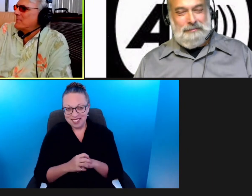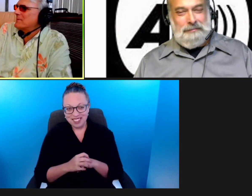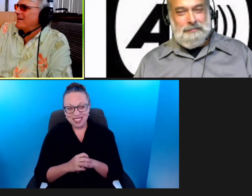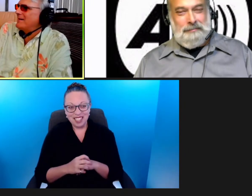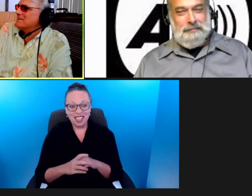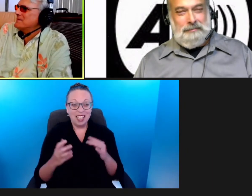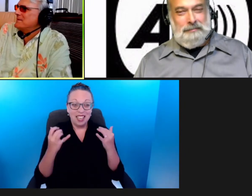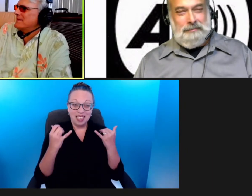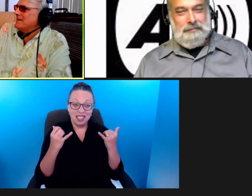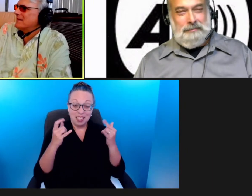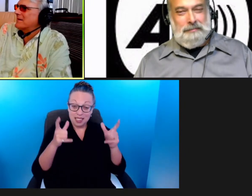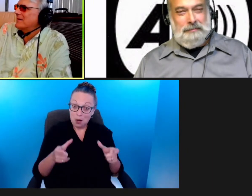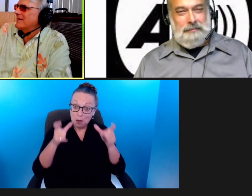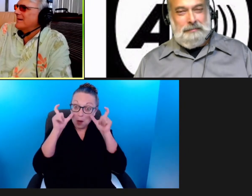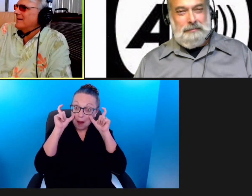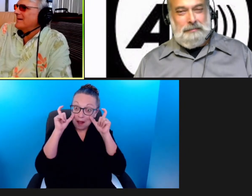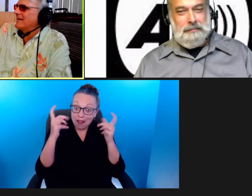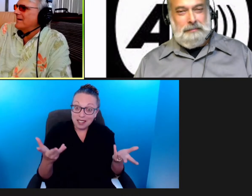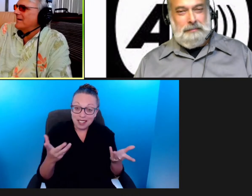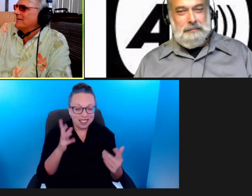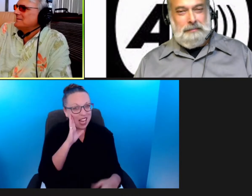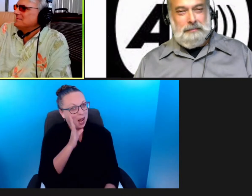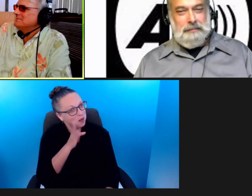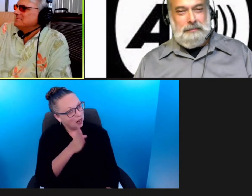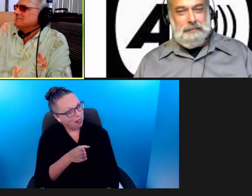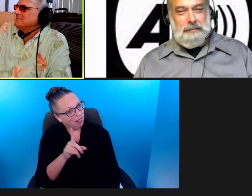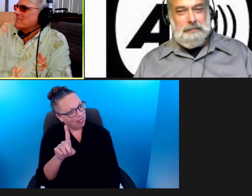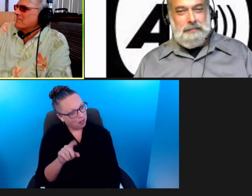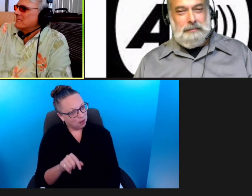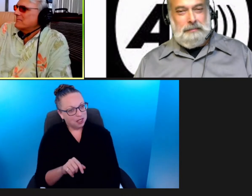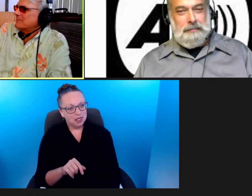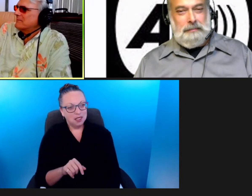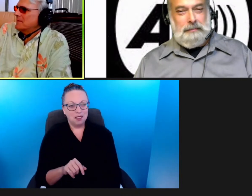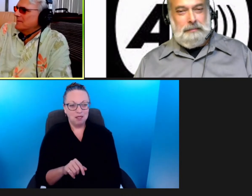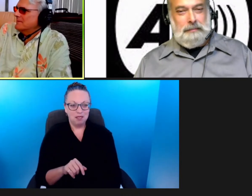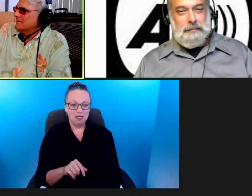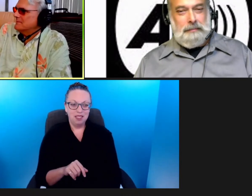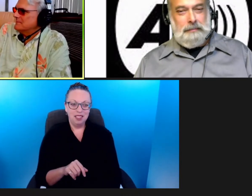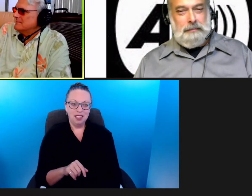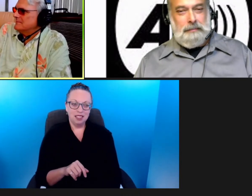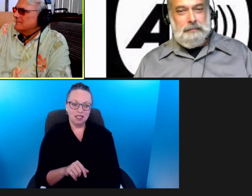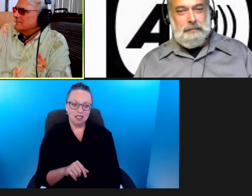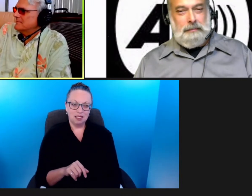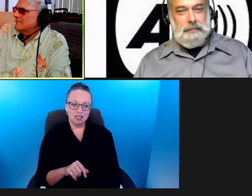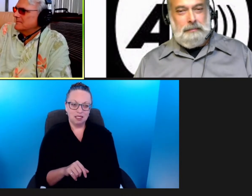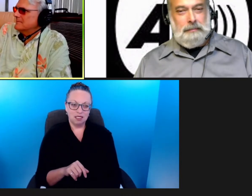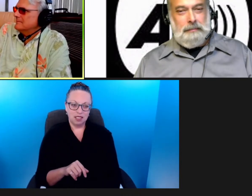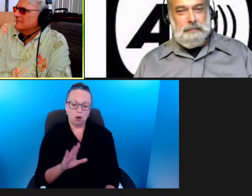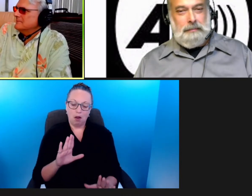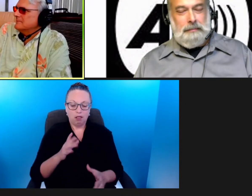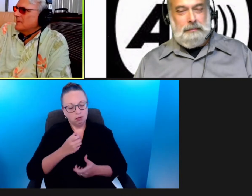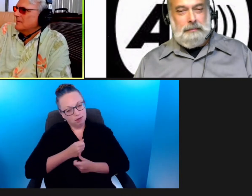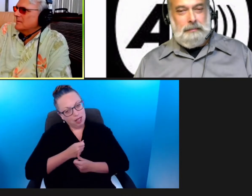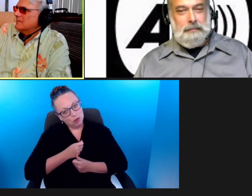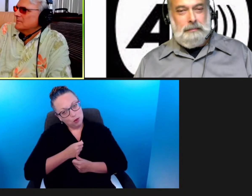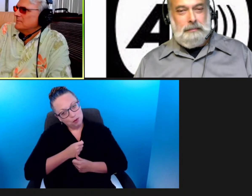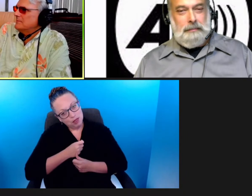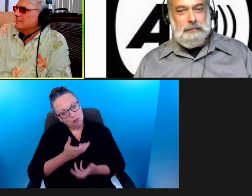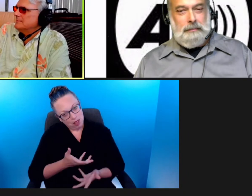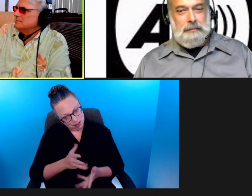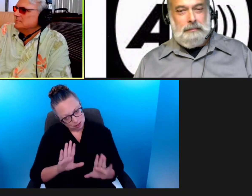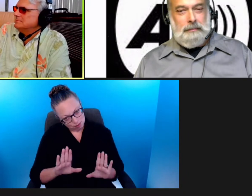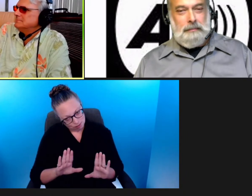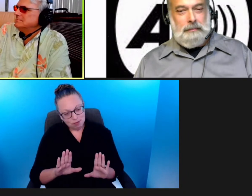Now, Well, put them on. See I what you am think. going to put them on. Now, what I have to confess, I did wear